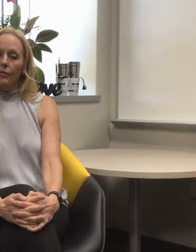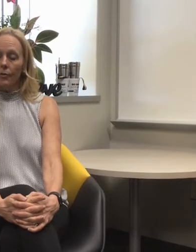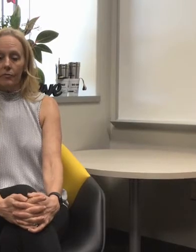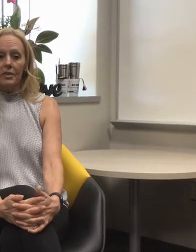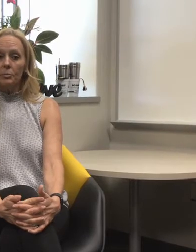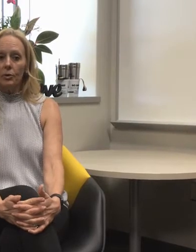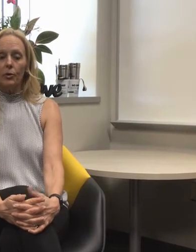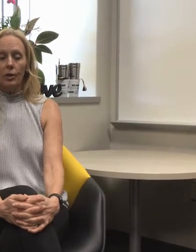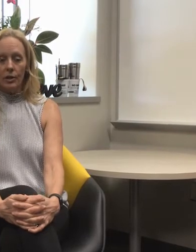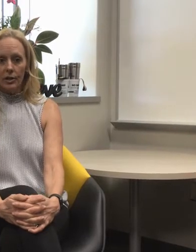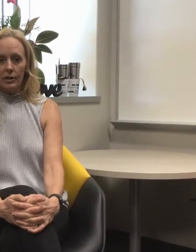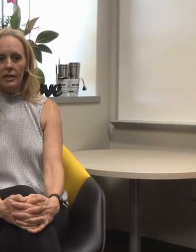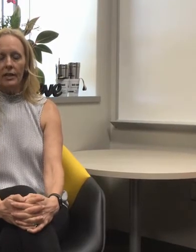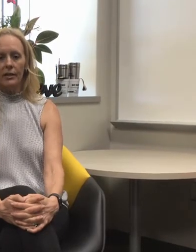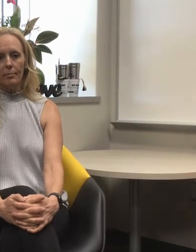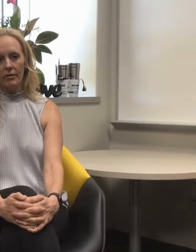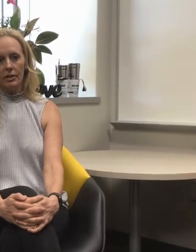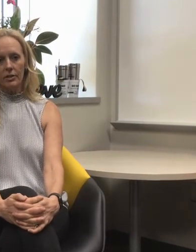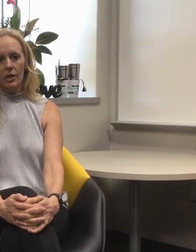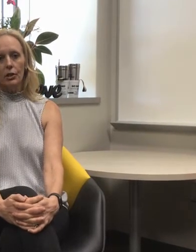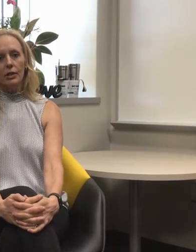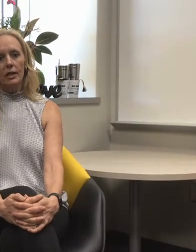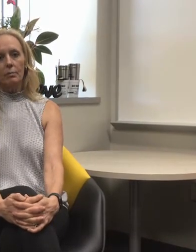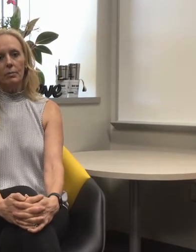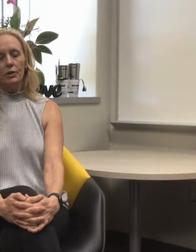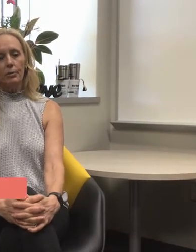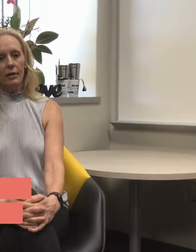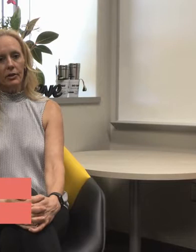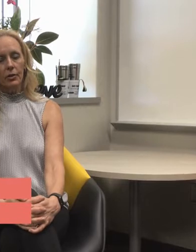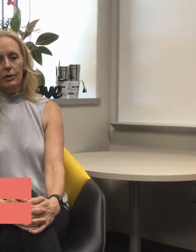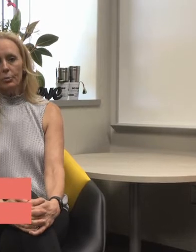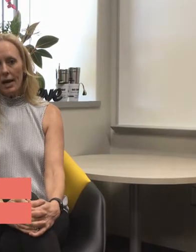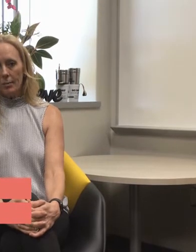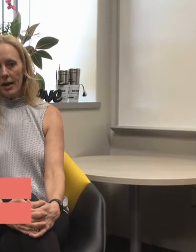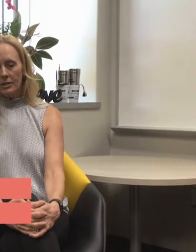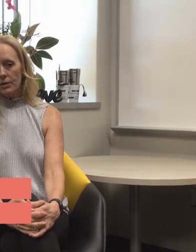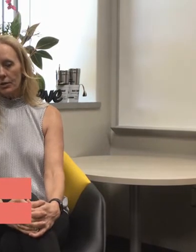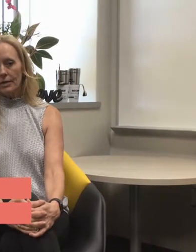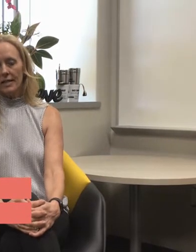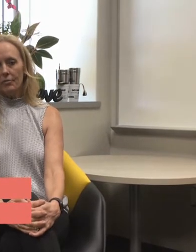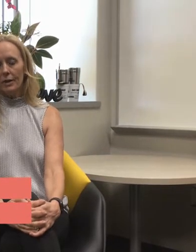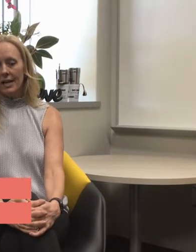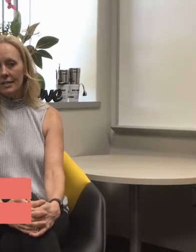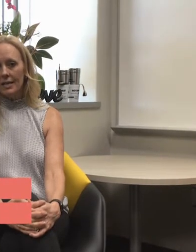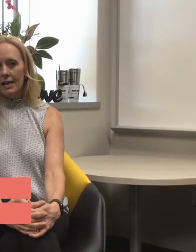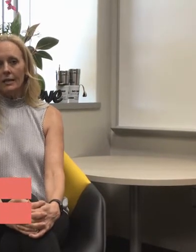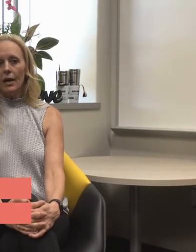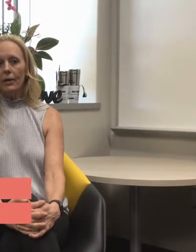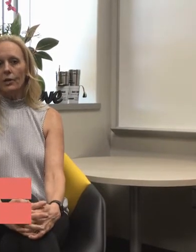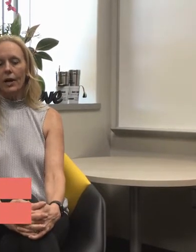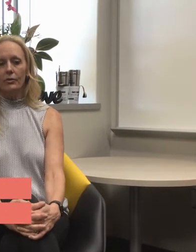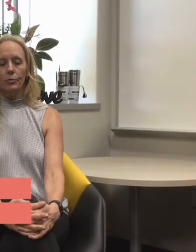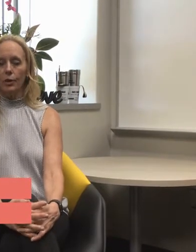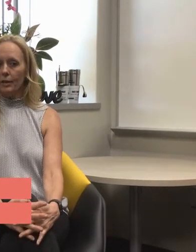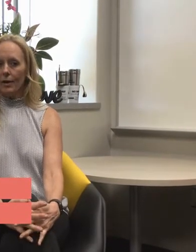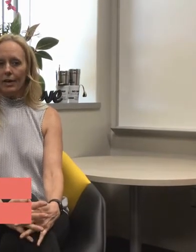seen, visible, or heard here at Beveridge. You can keep them in your binder or in your backpack so that they're in a safe place, and that way you